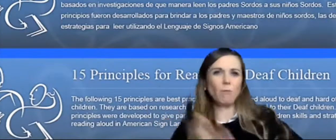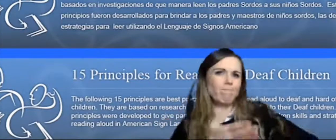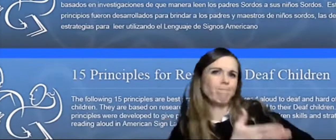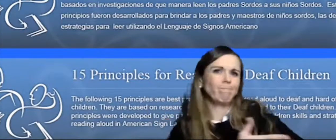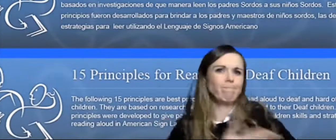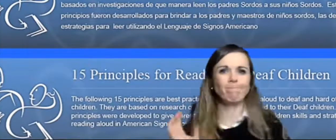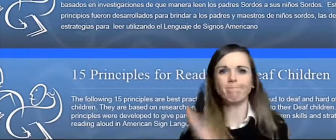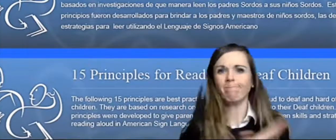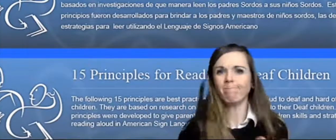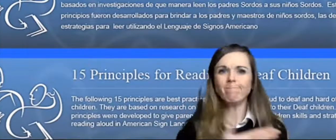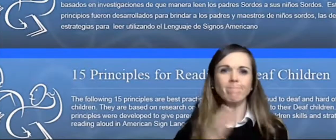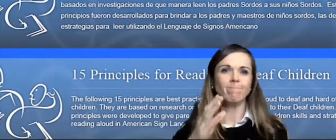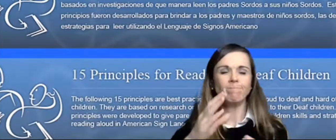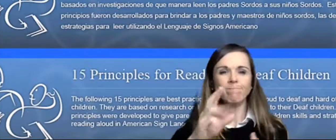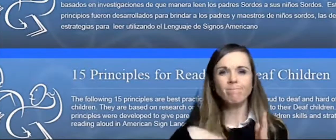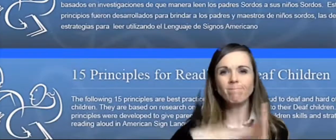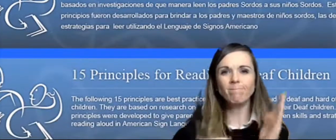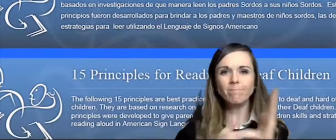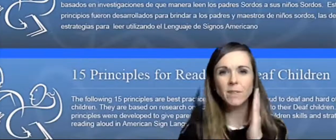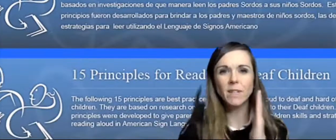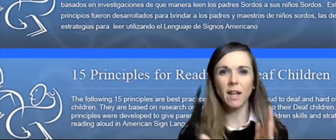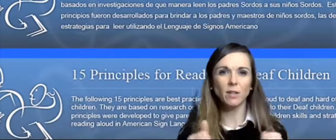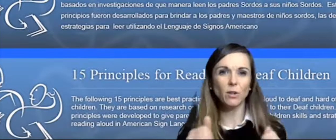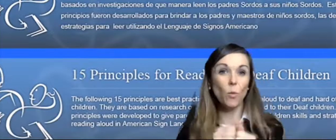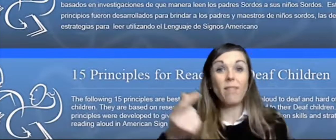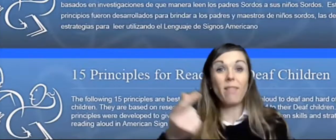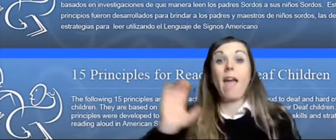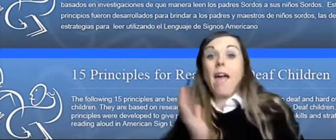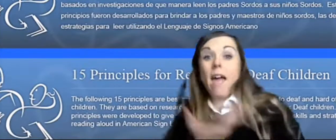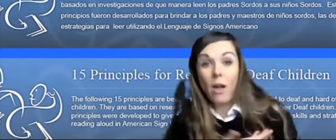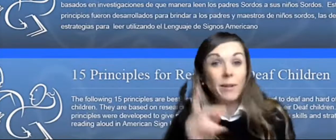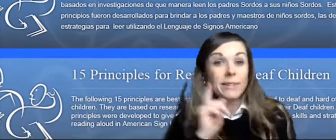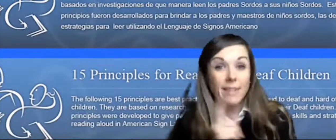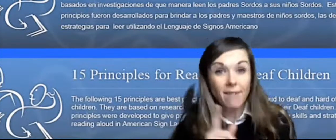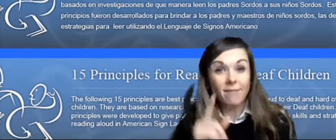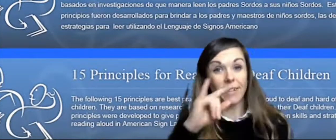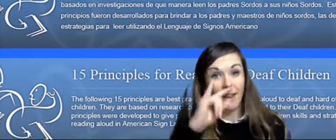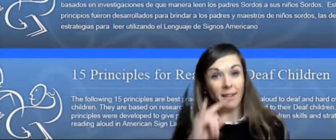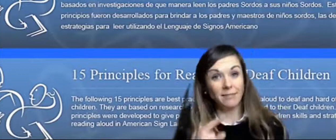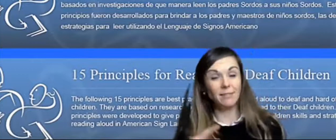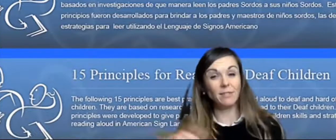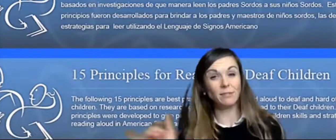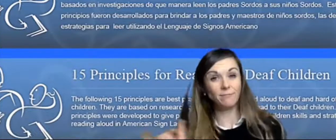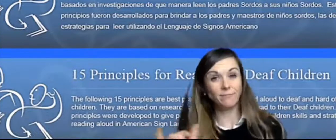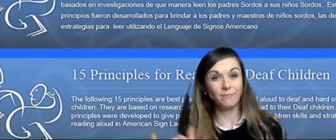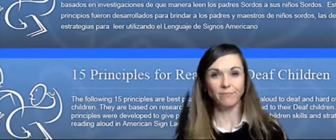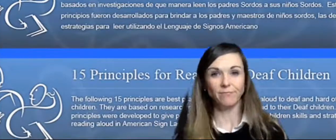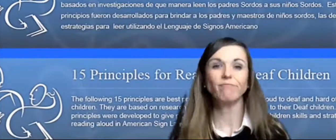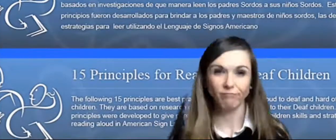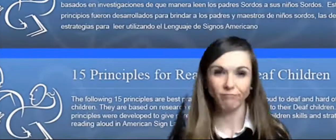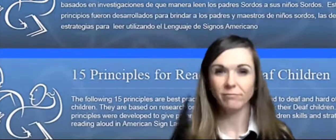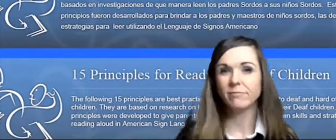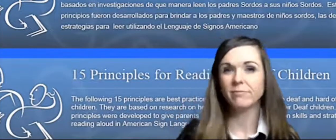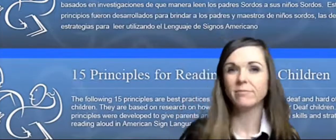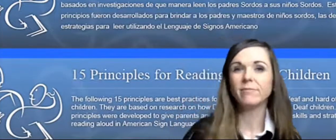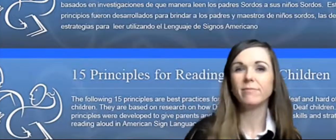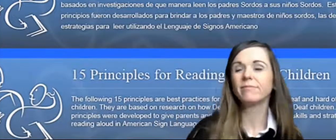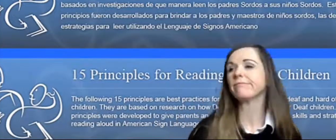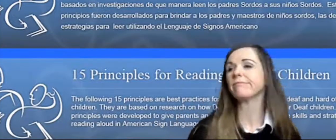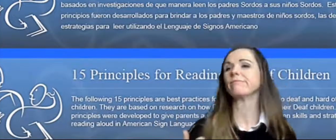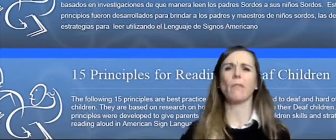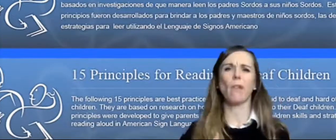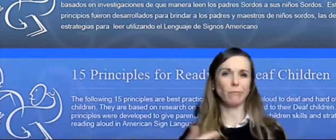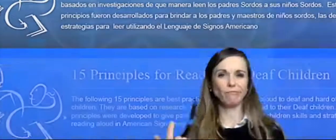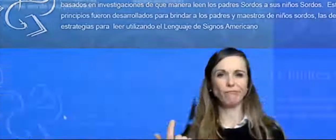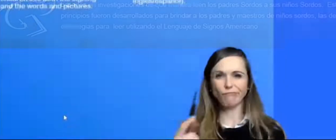They're really beneficial so that we can learn how to better improve our strategies for reading with our deaf and hard of